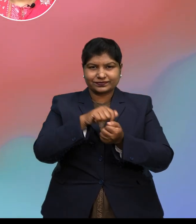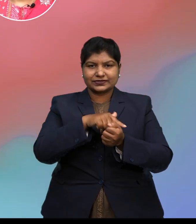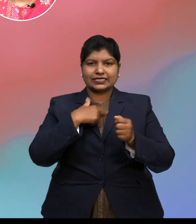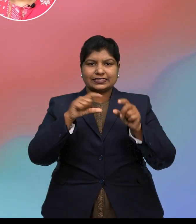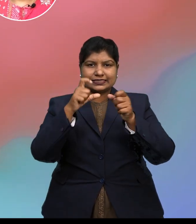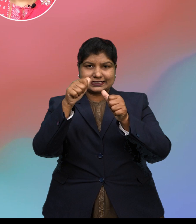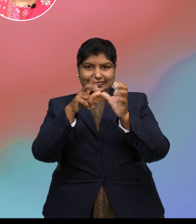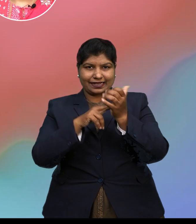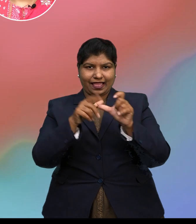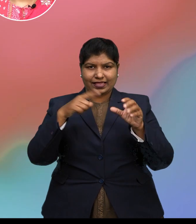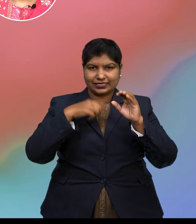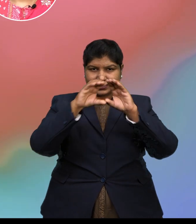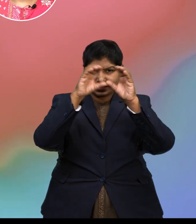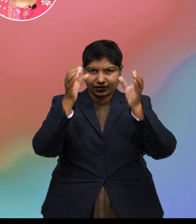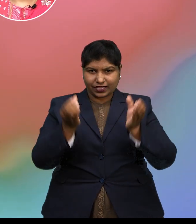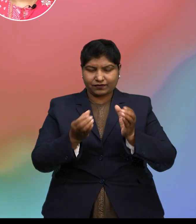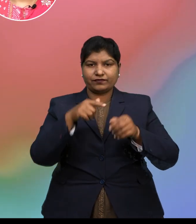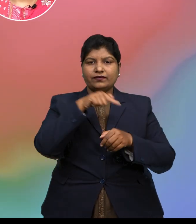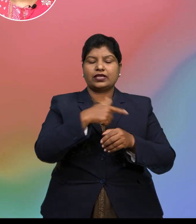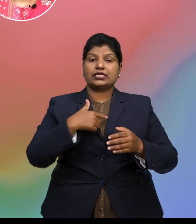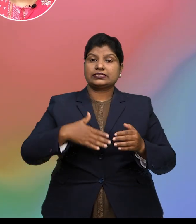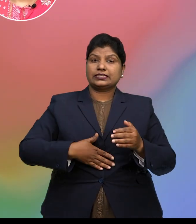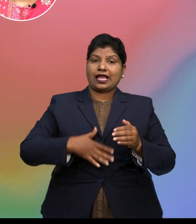of the embryo,